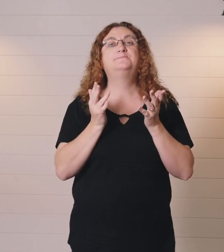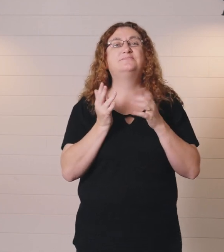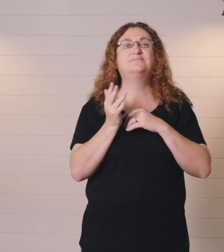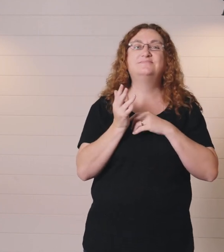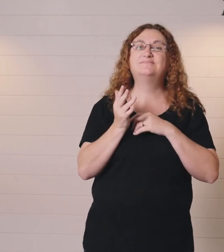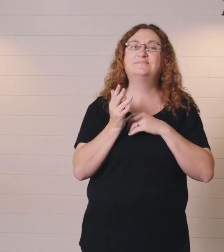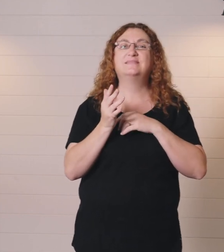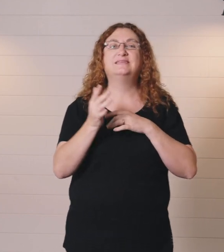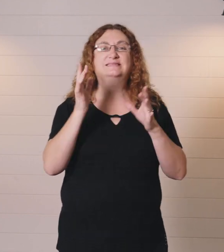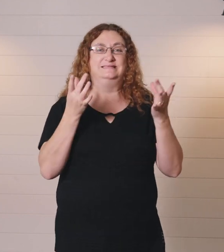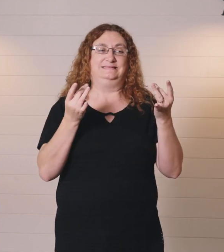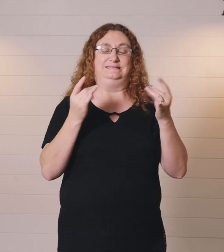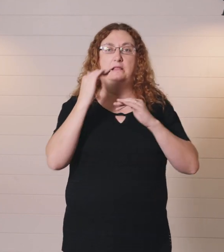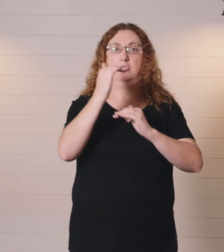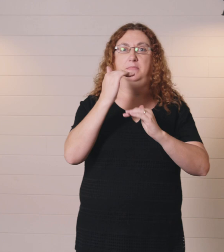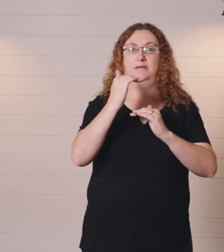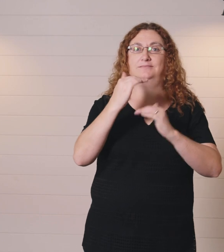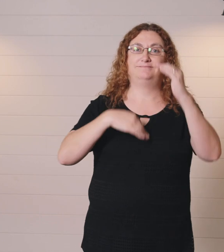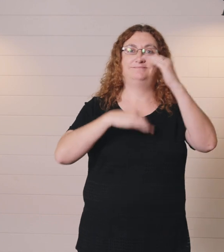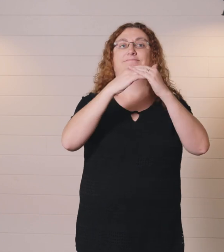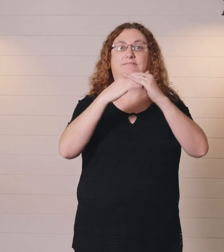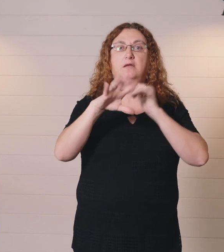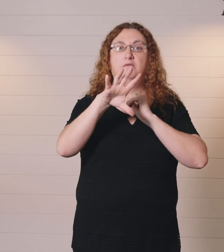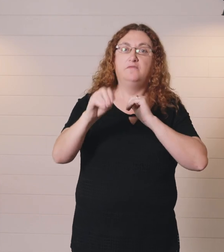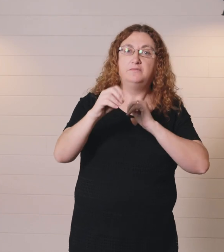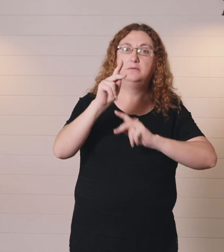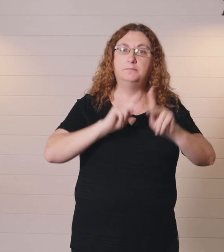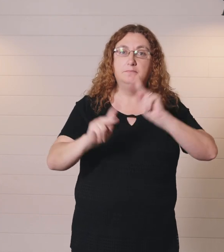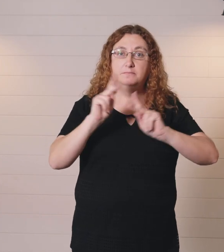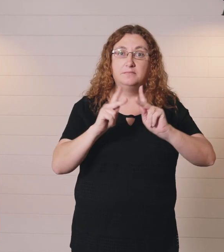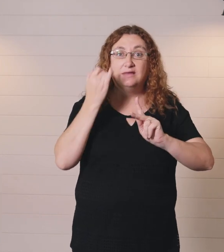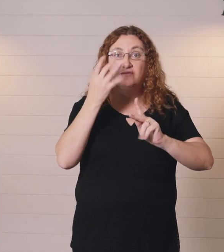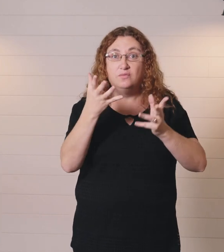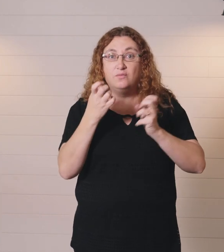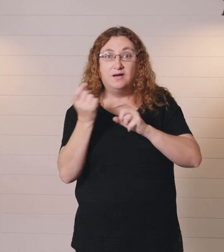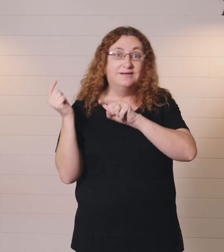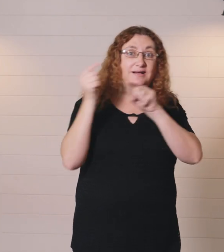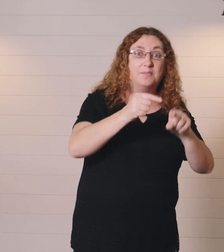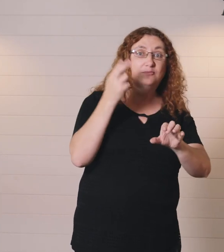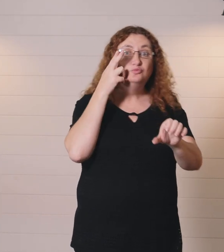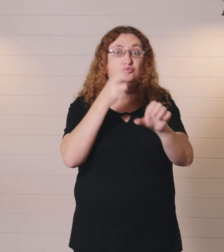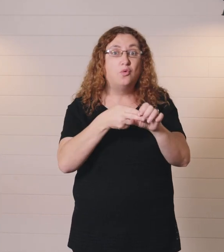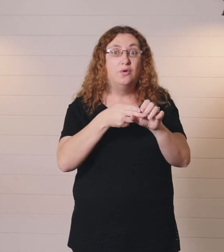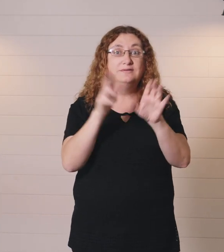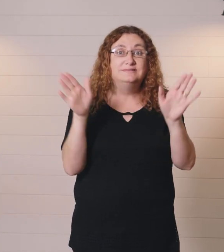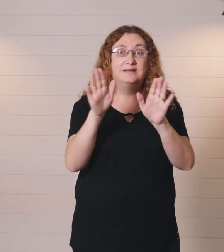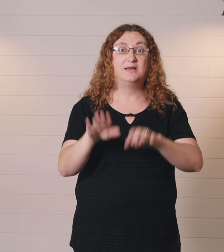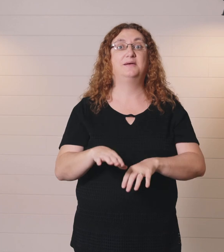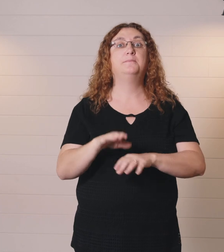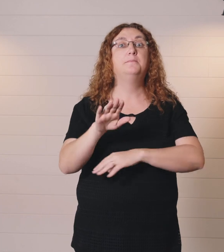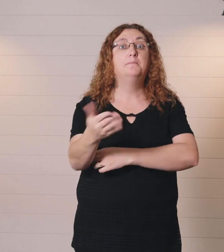we could only allow 50 people per venue. What this means is if you want to come be part of a live service, you